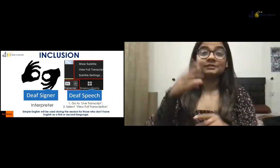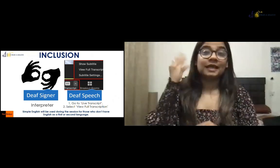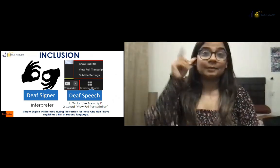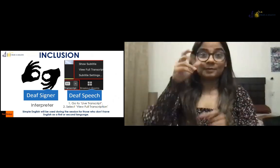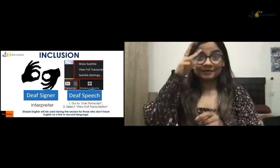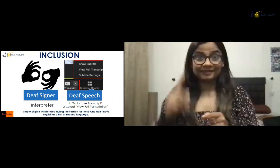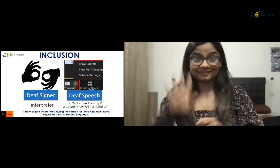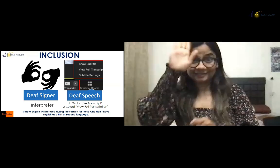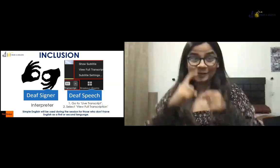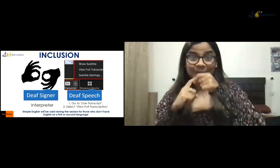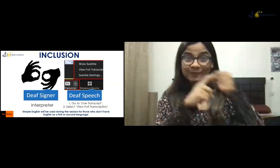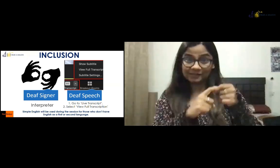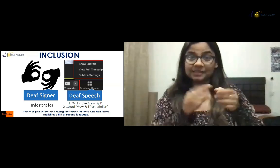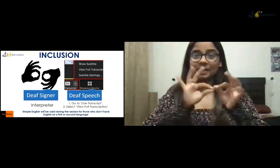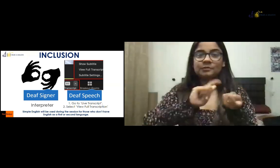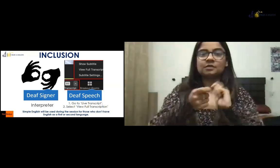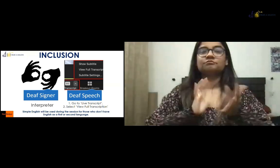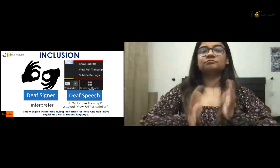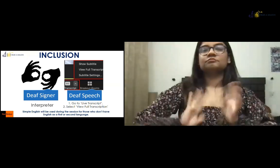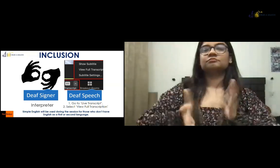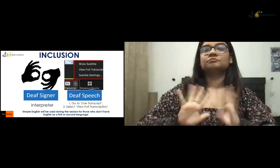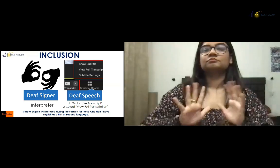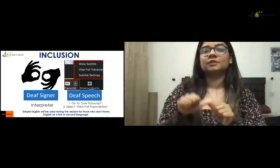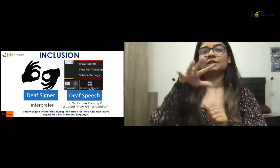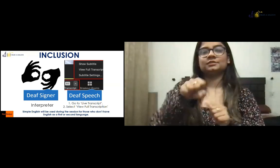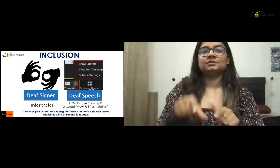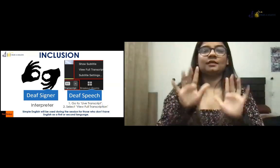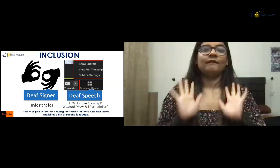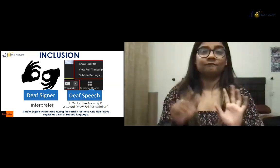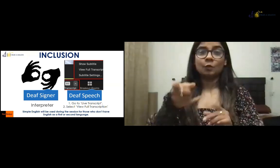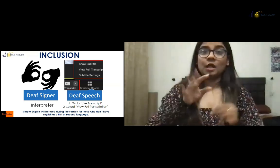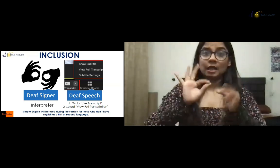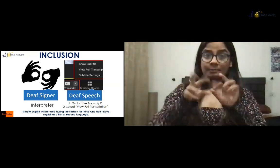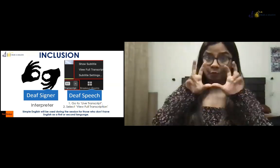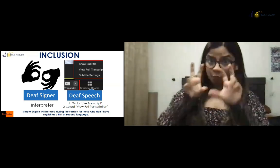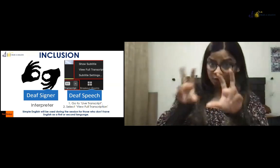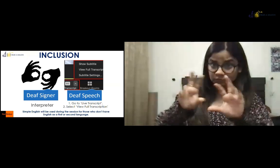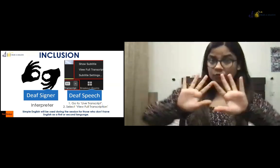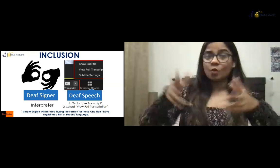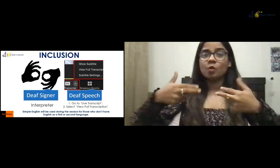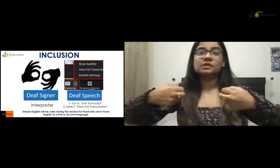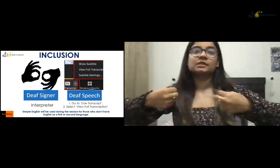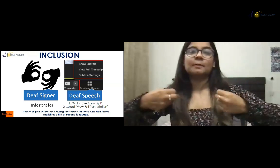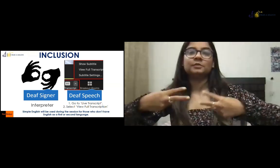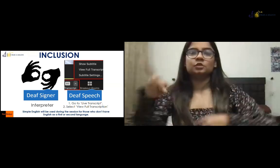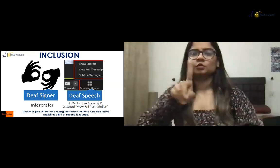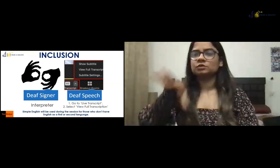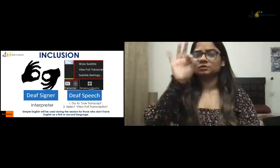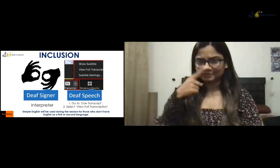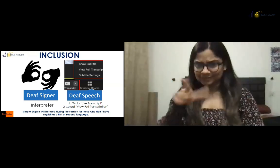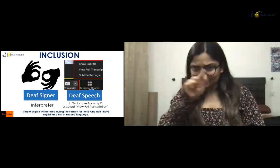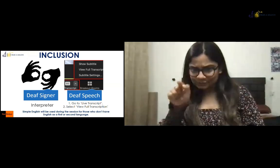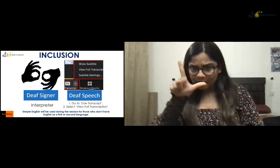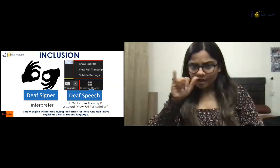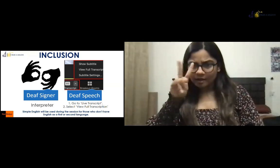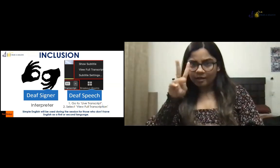voice, and so if hearing people are joined, they can listen this events, and we have accessible events. So we have